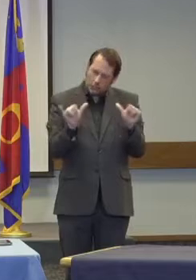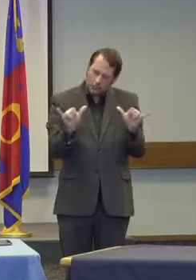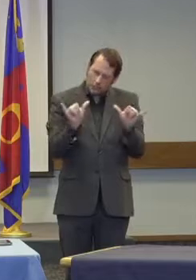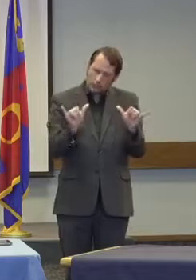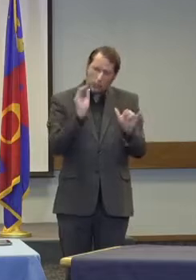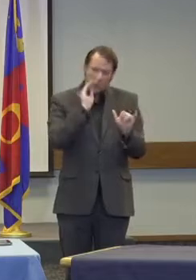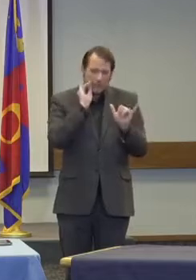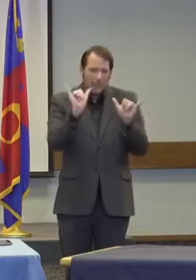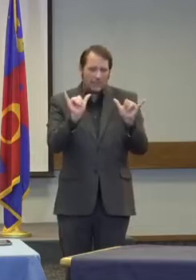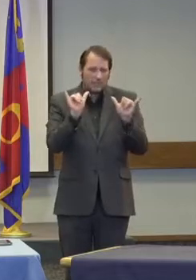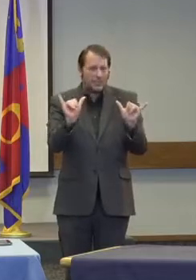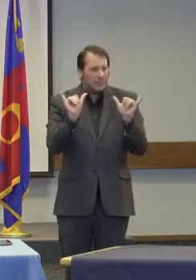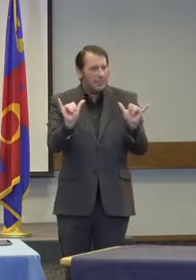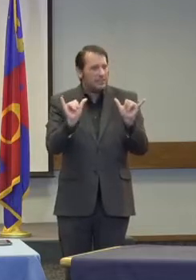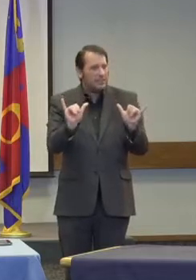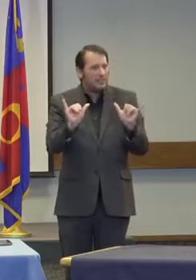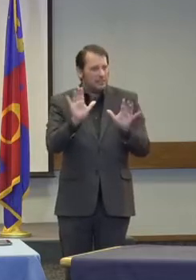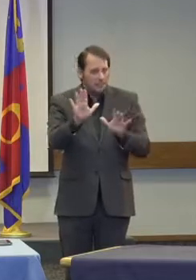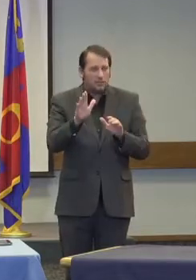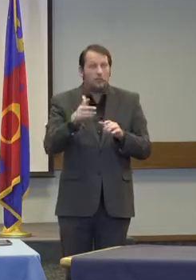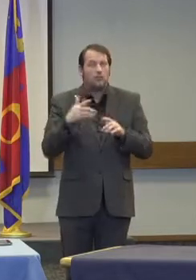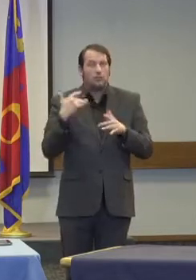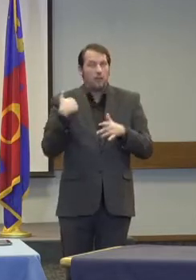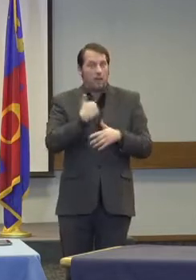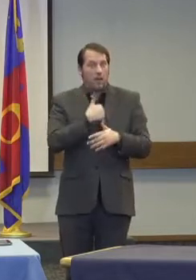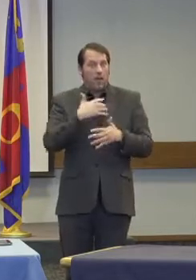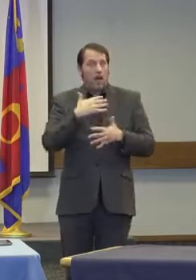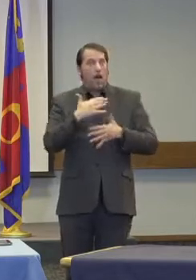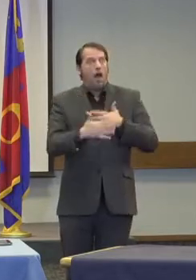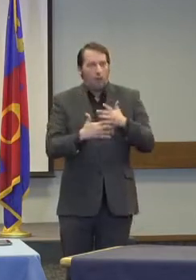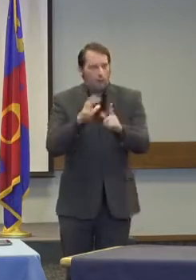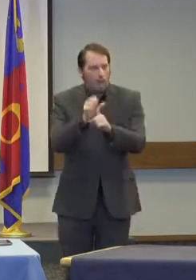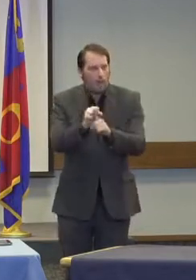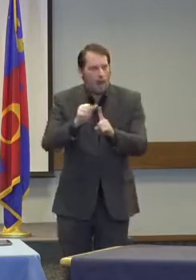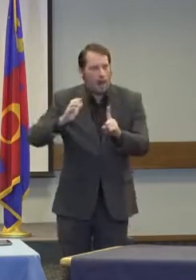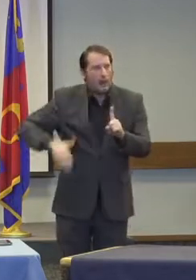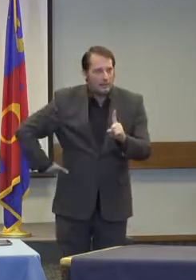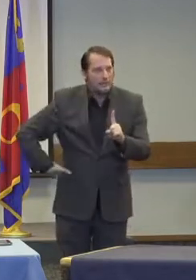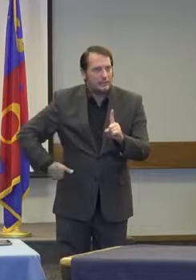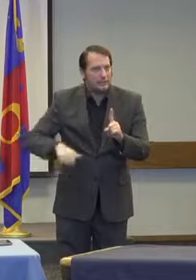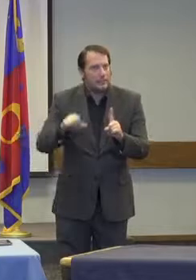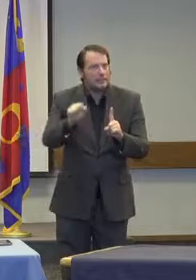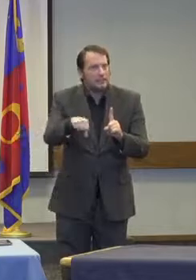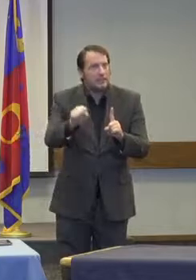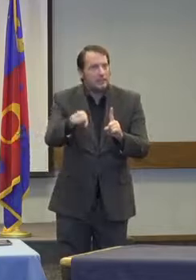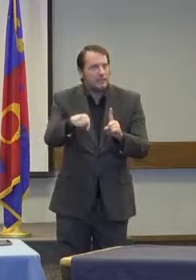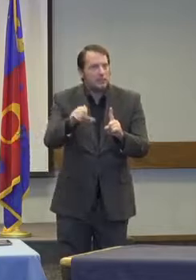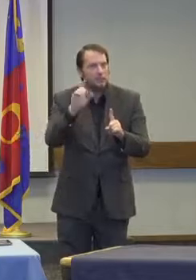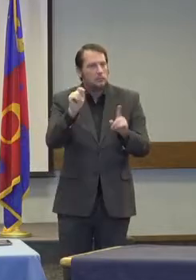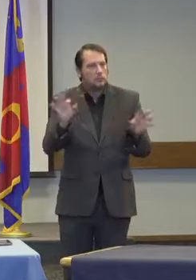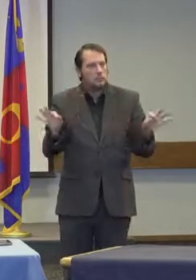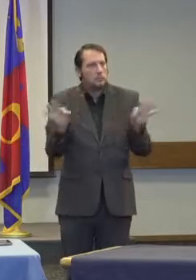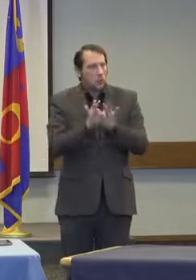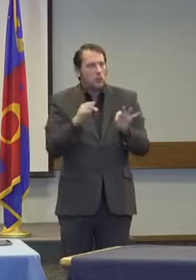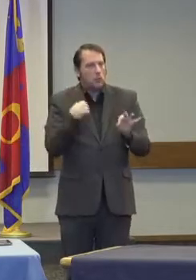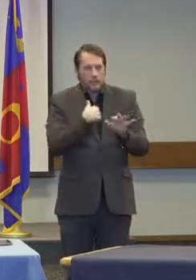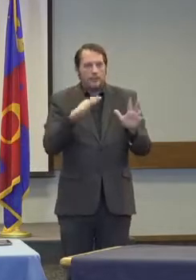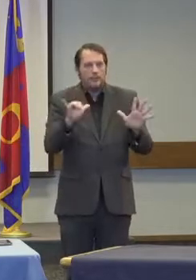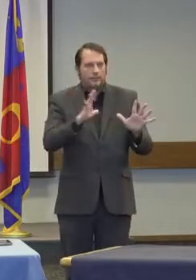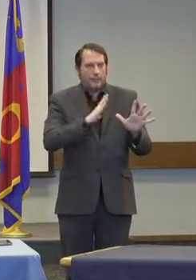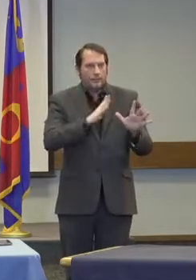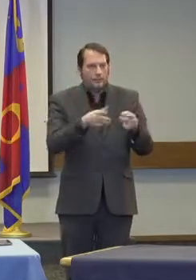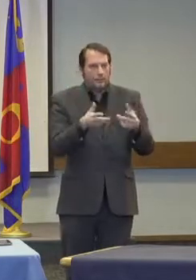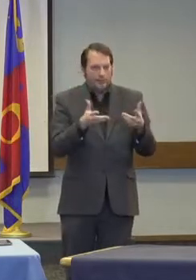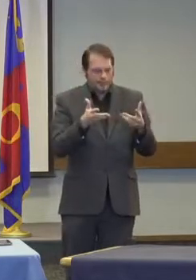little bit late in Maryland, but late is better than never, and it's absolutely important to maintain distance. When we go out, we're talking